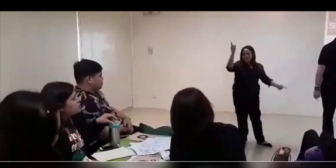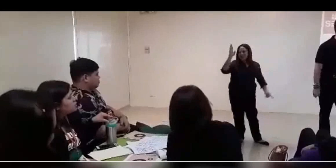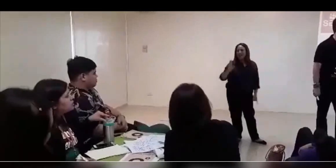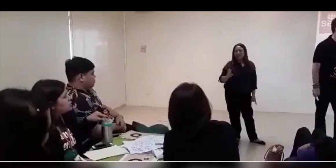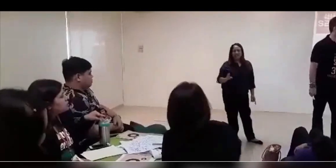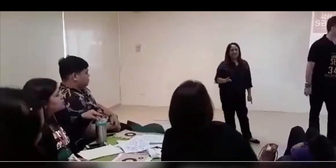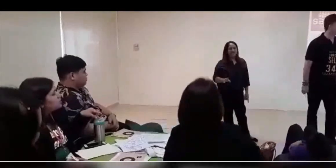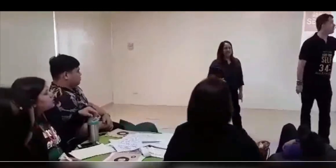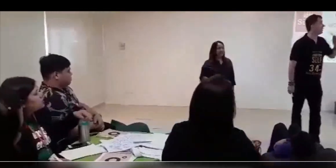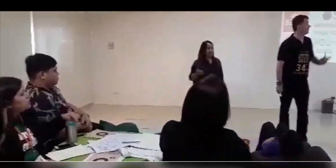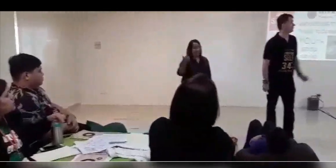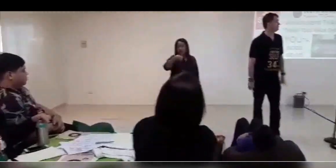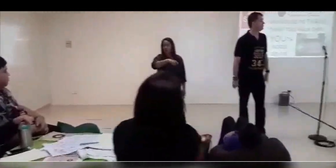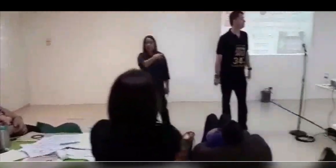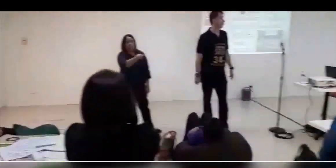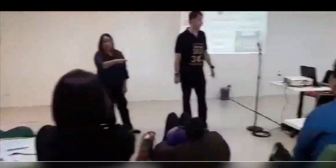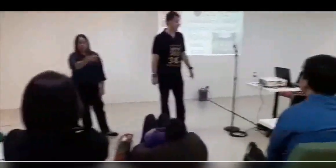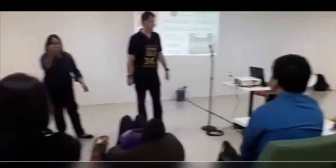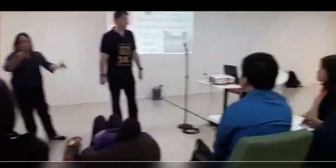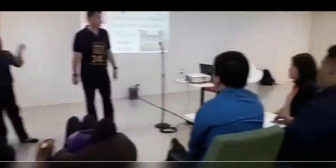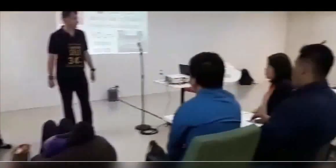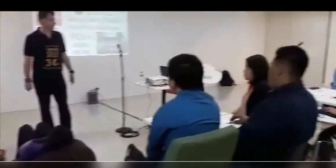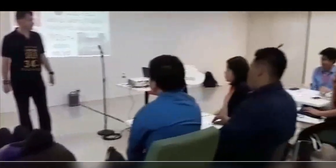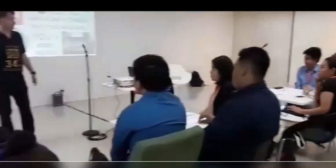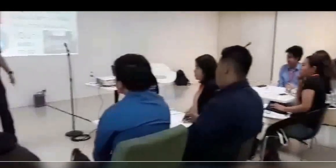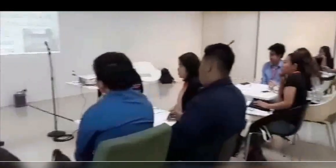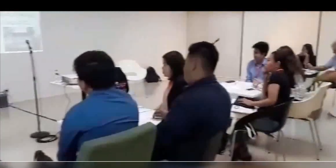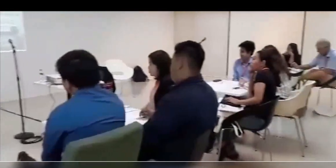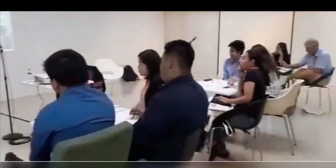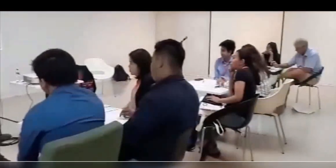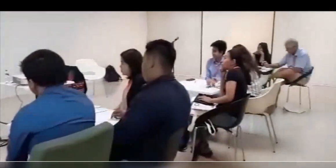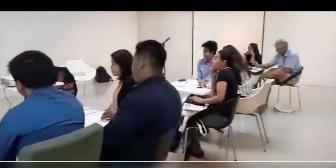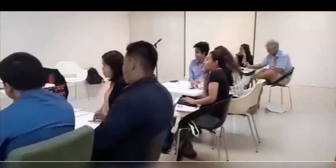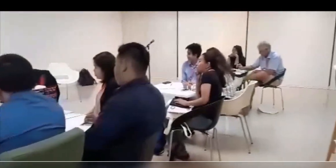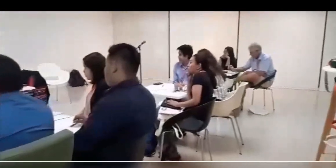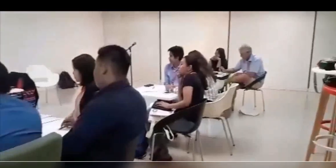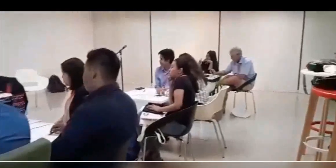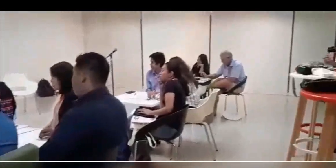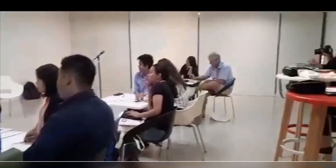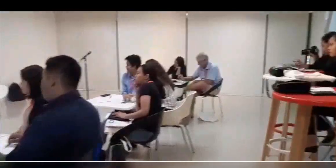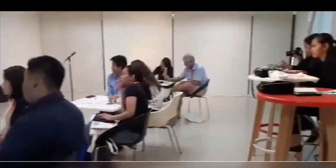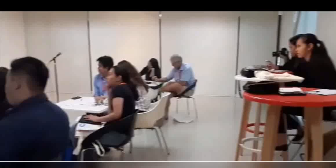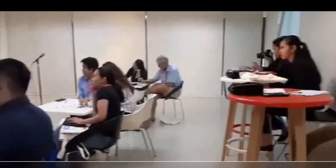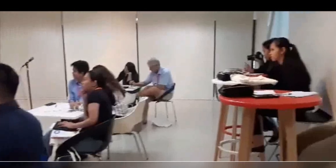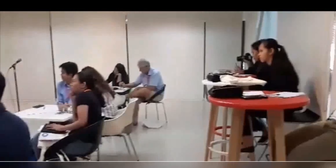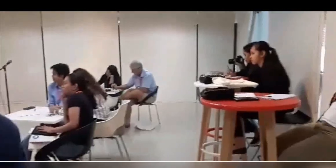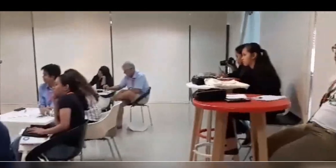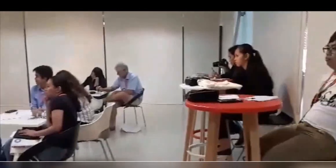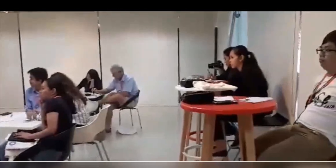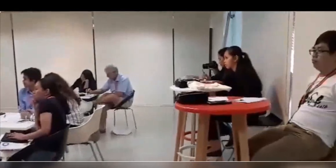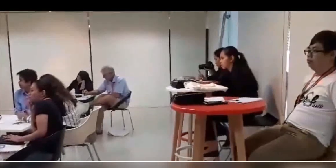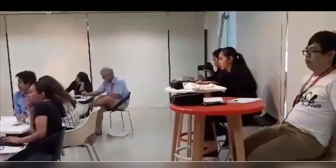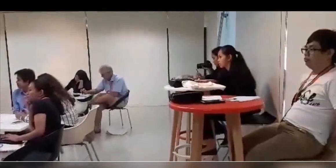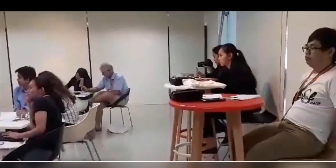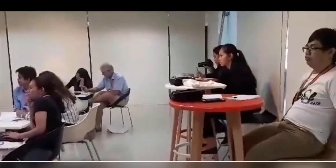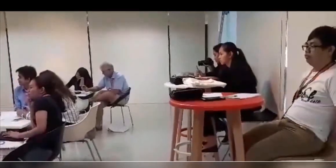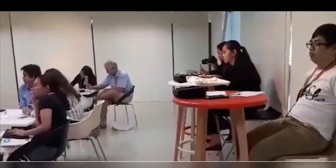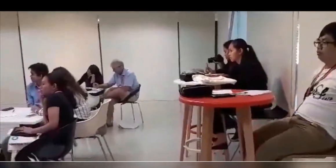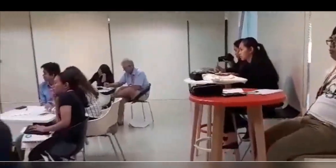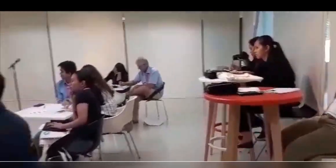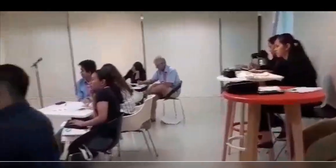In any religion you have God. Correct? So, thing, tool, walk, bigger than